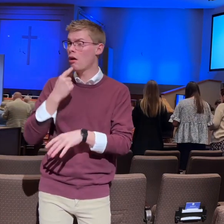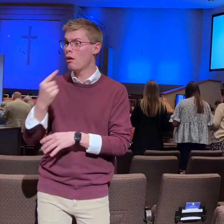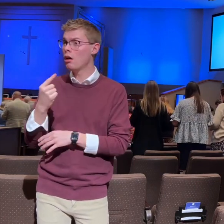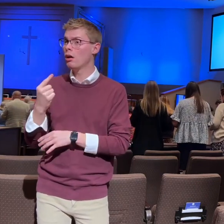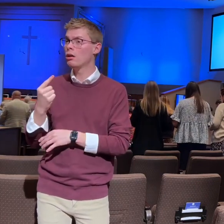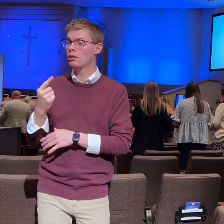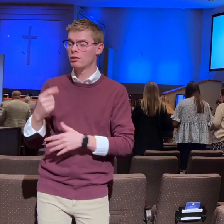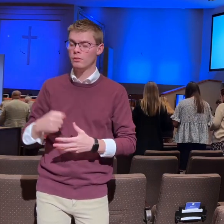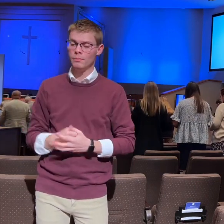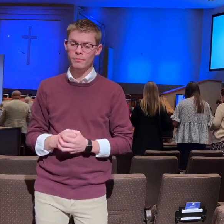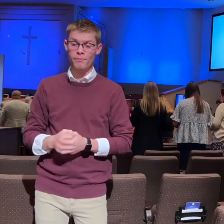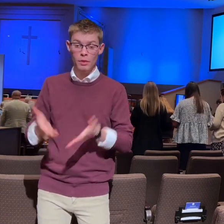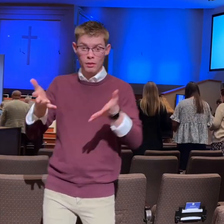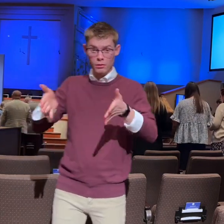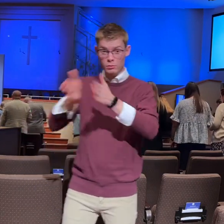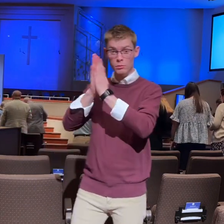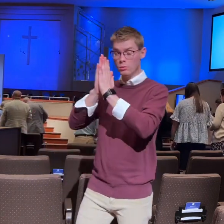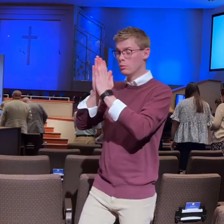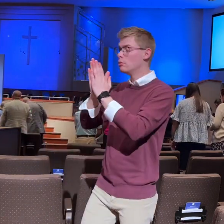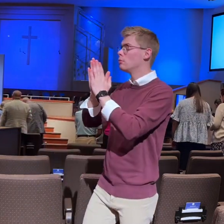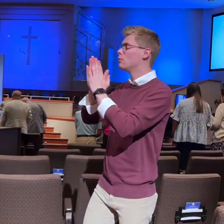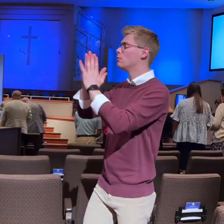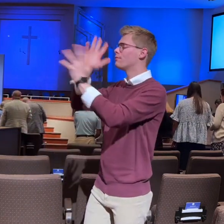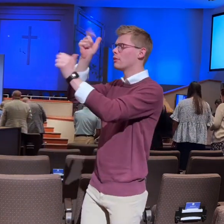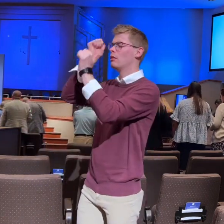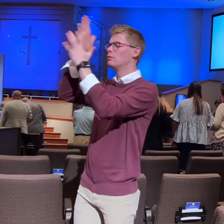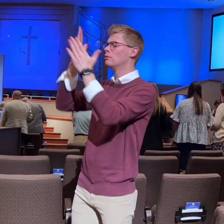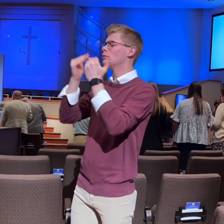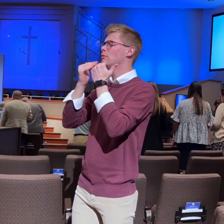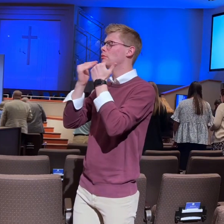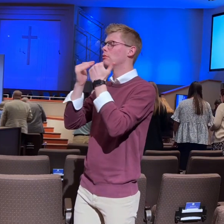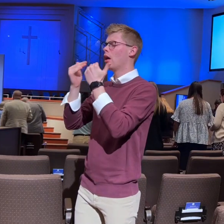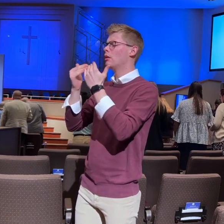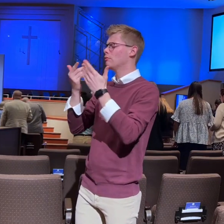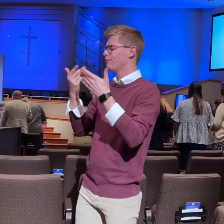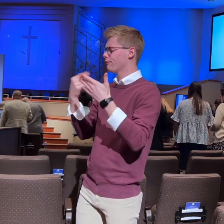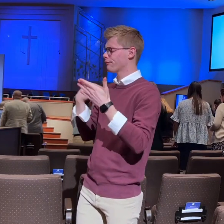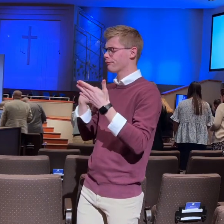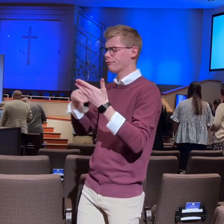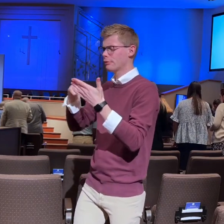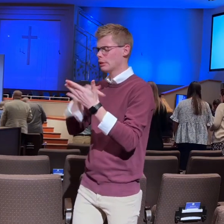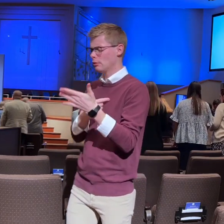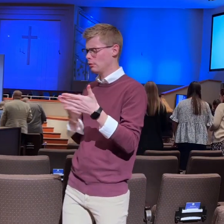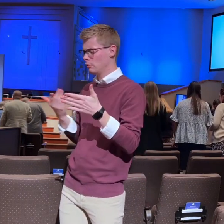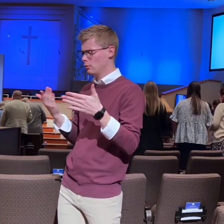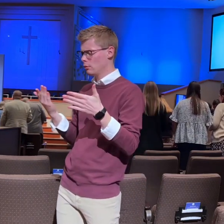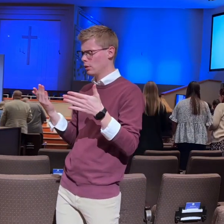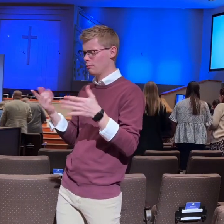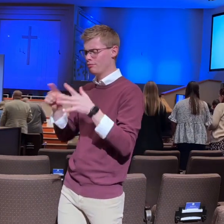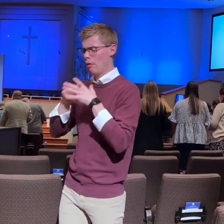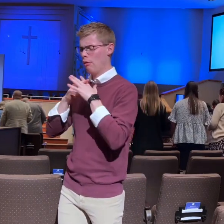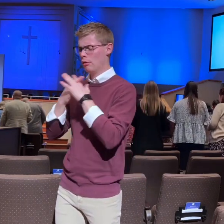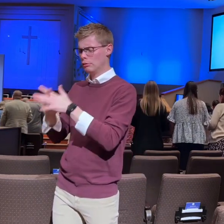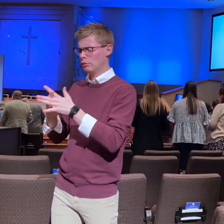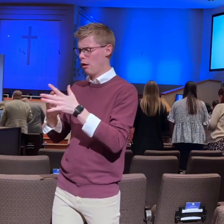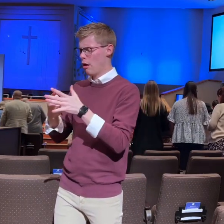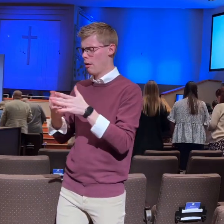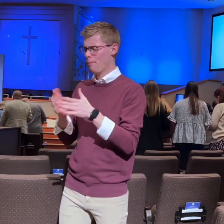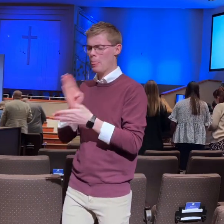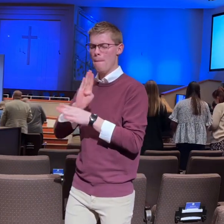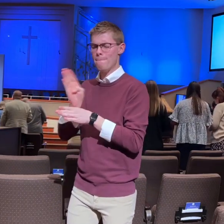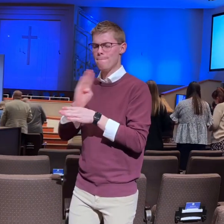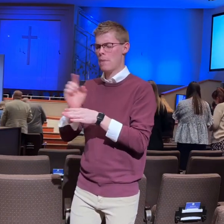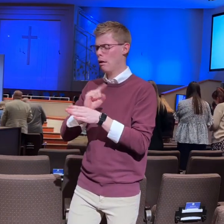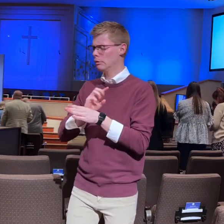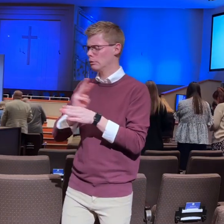Let's pray together. Father, thank you for this time to study your word. And Lord, as we enter into a busy weekend, Lord, we're just excited that we can be a part